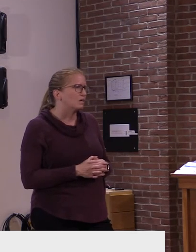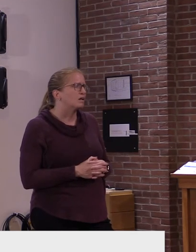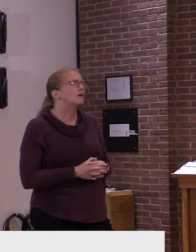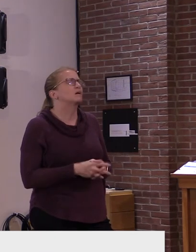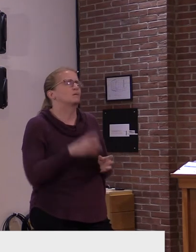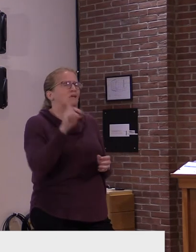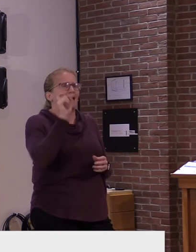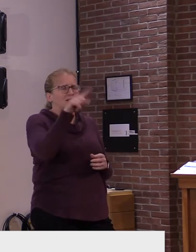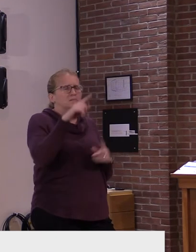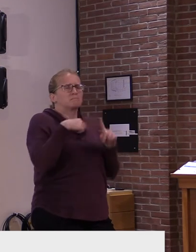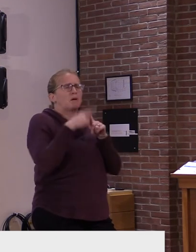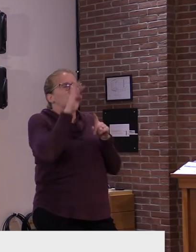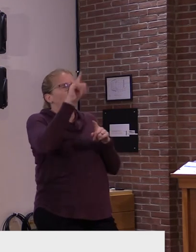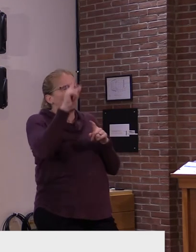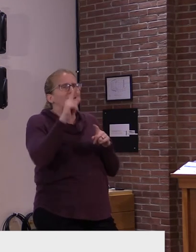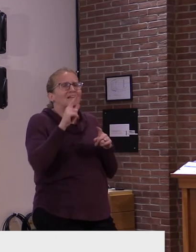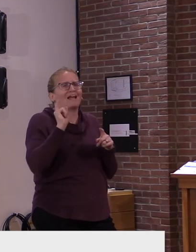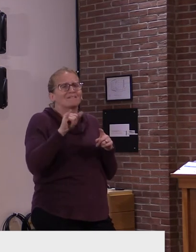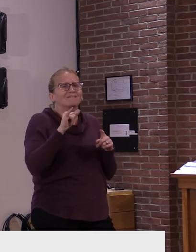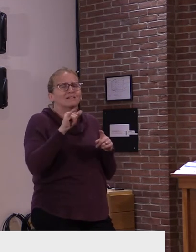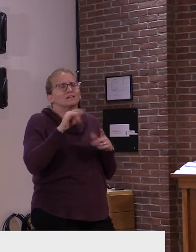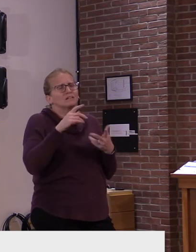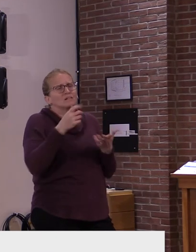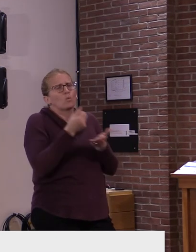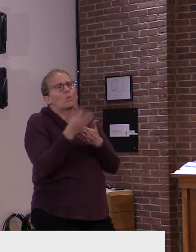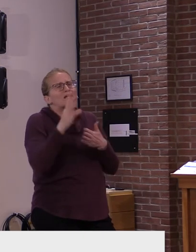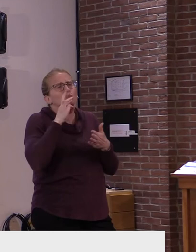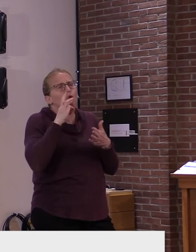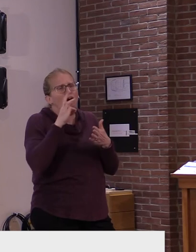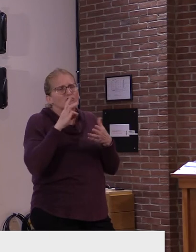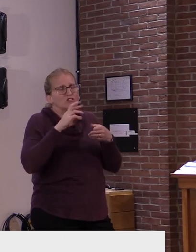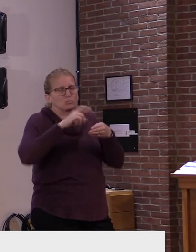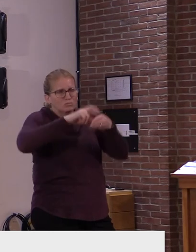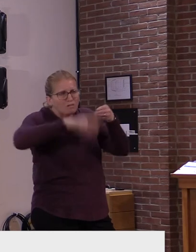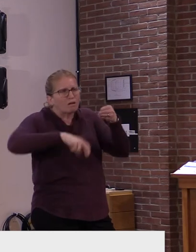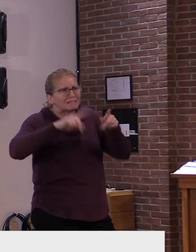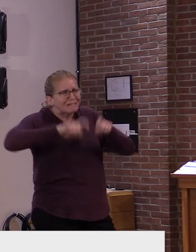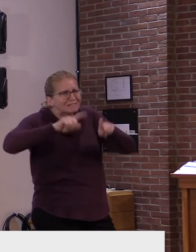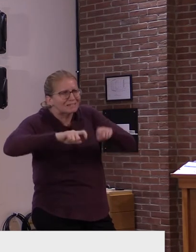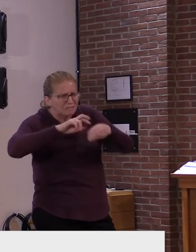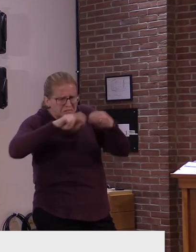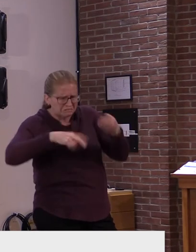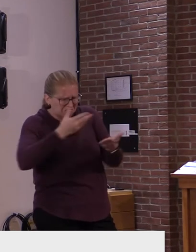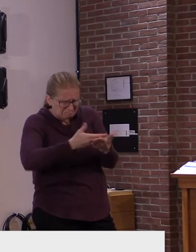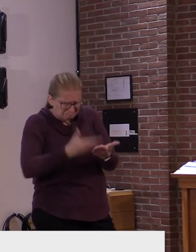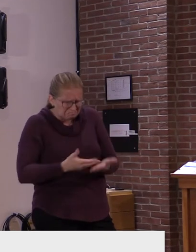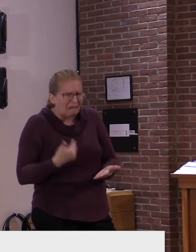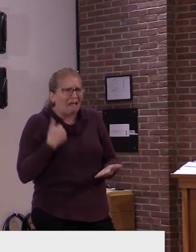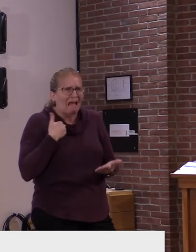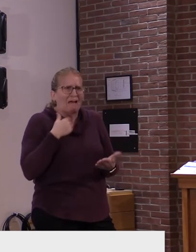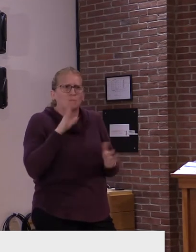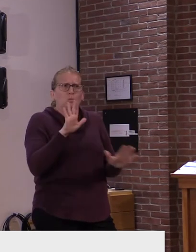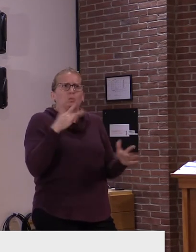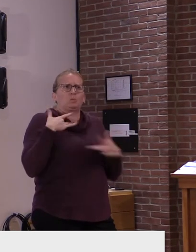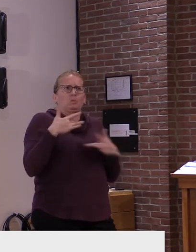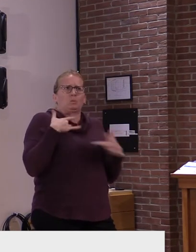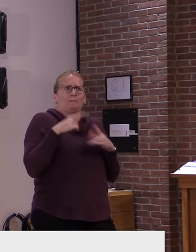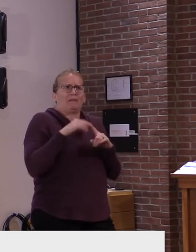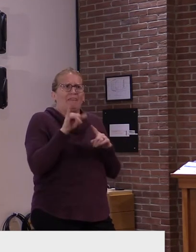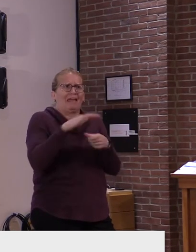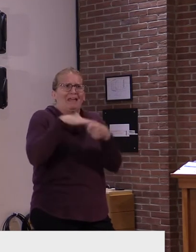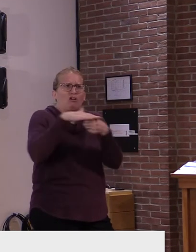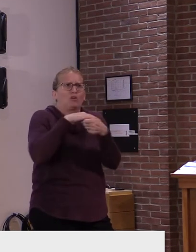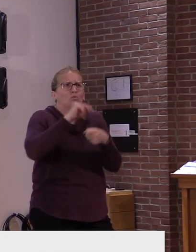let dr levine talk to that we're aware of uh those results and i'll let dr levine talk about that and our plans for testing in that